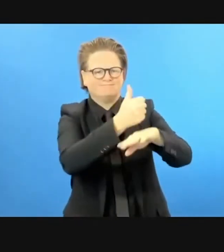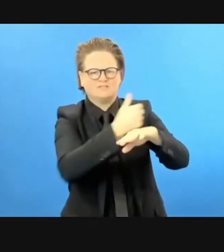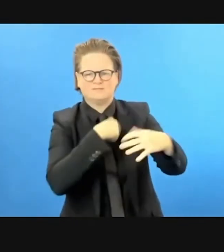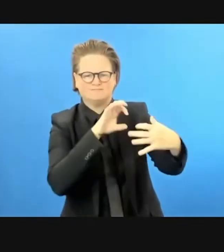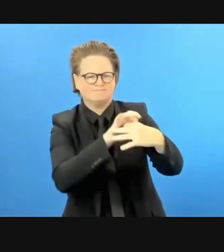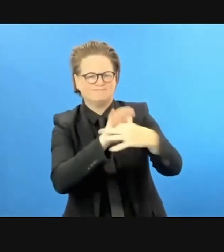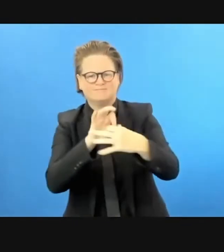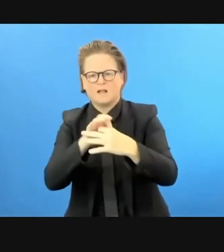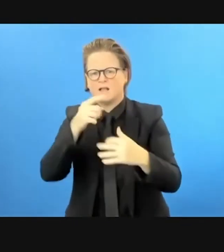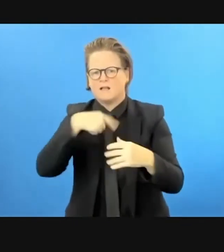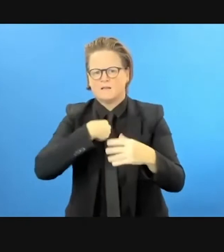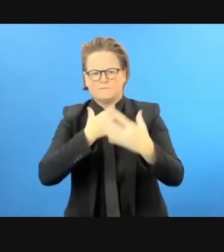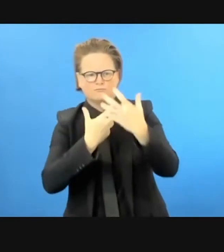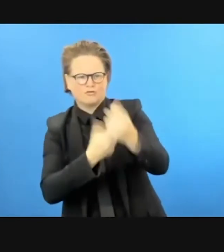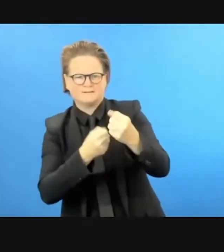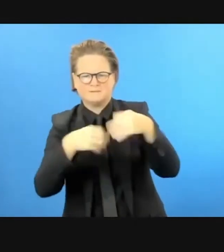at the community level.